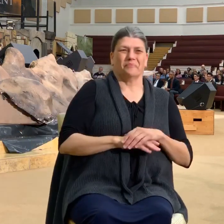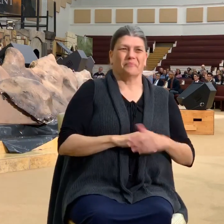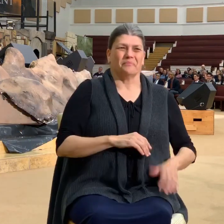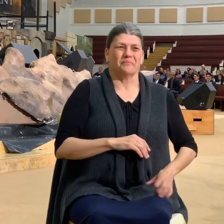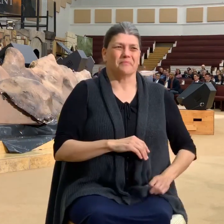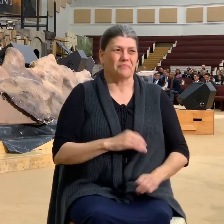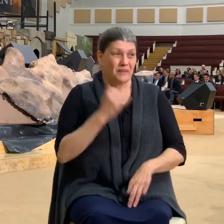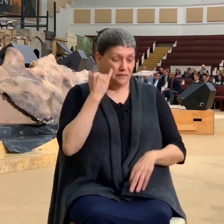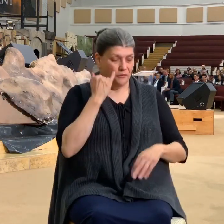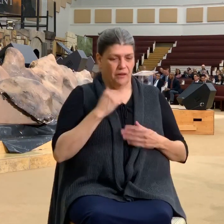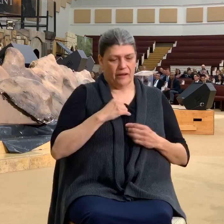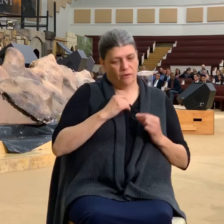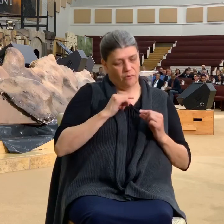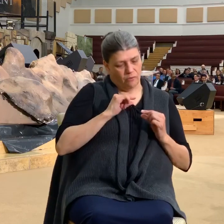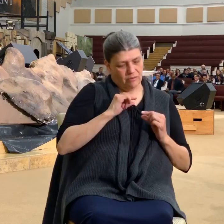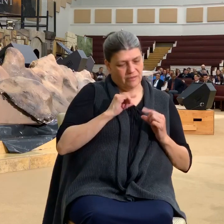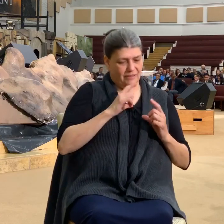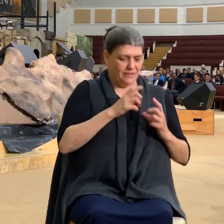that God will squeeze you.